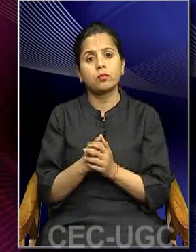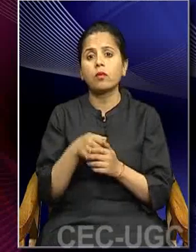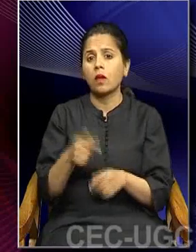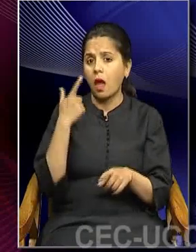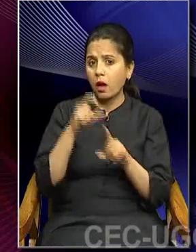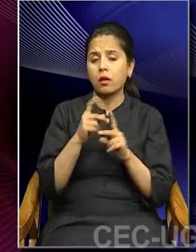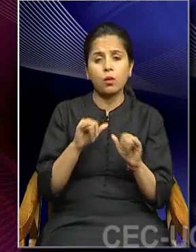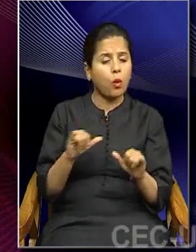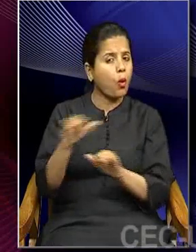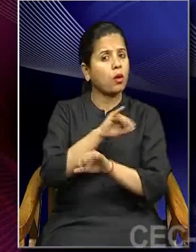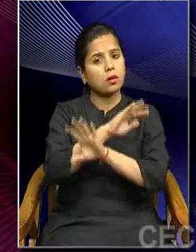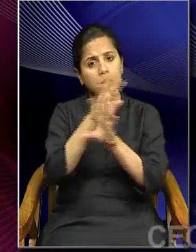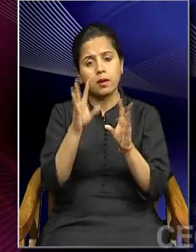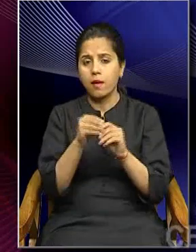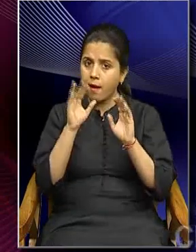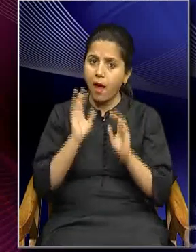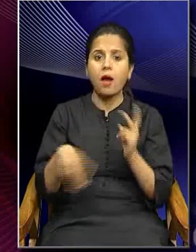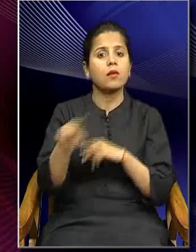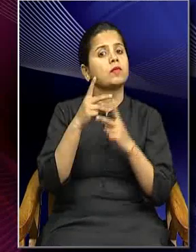cowness in all cows.